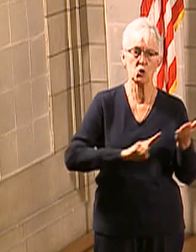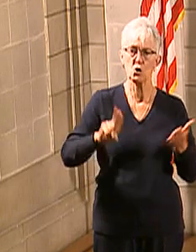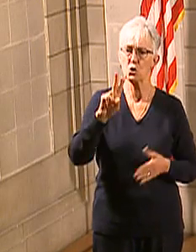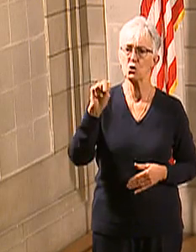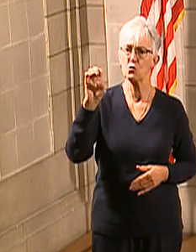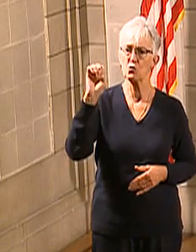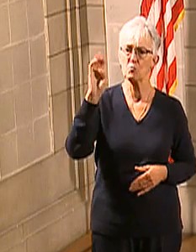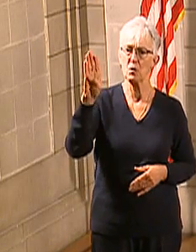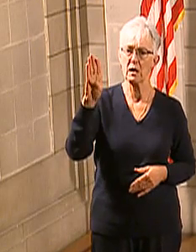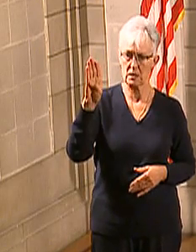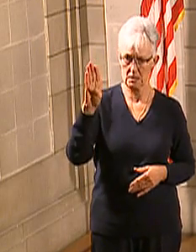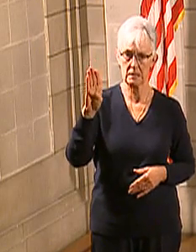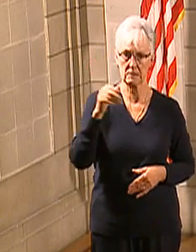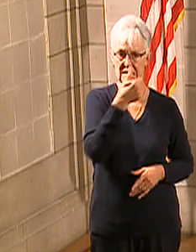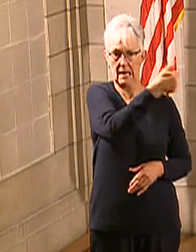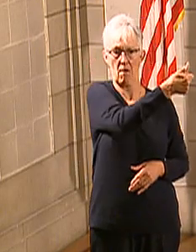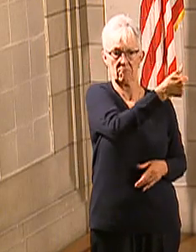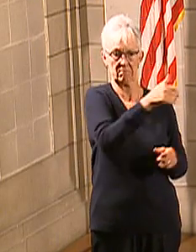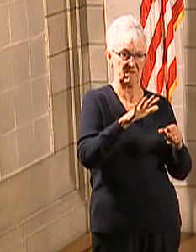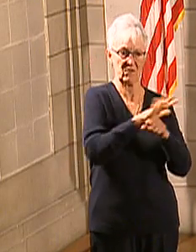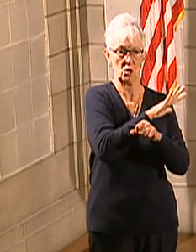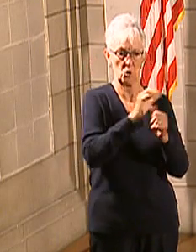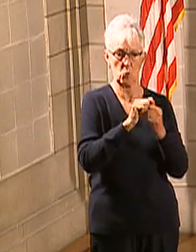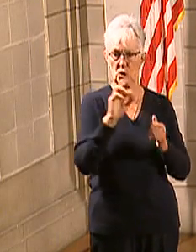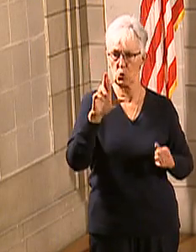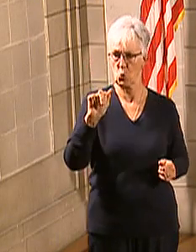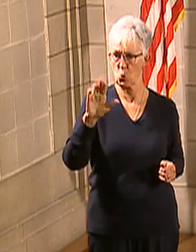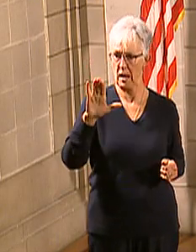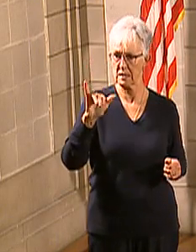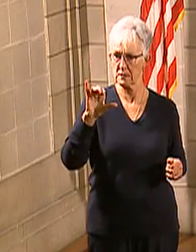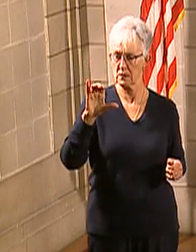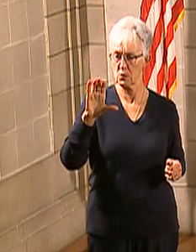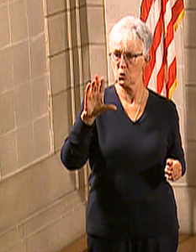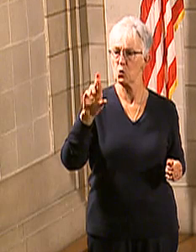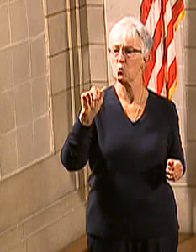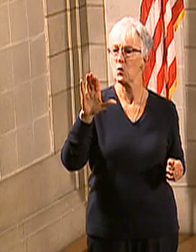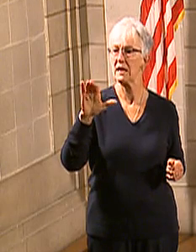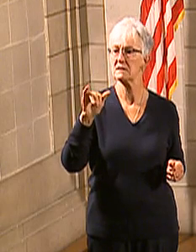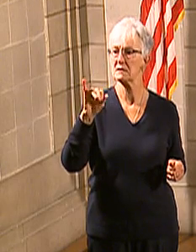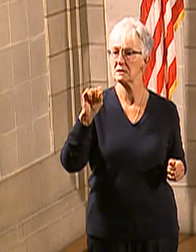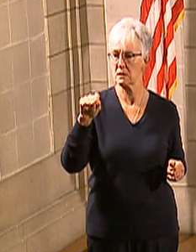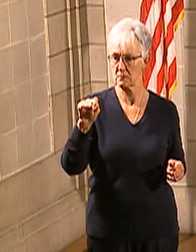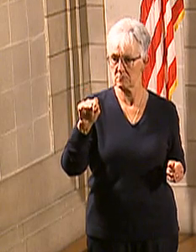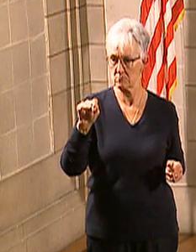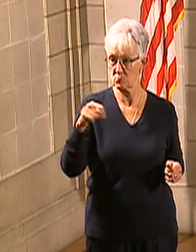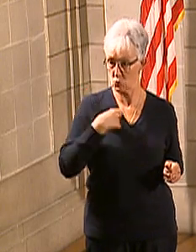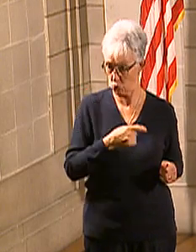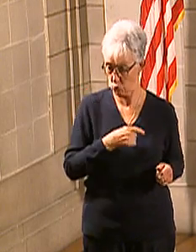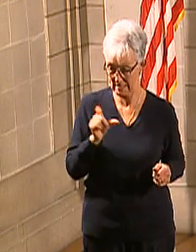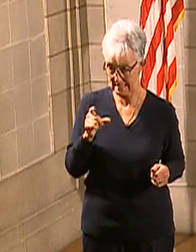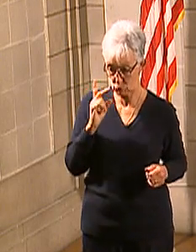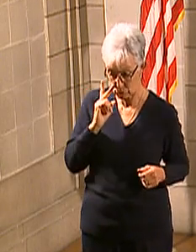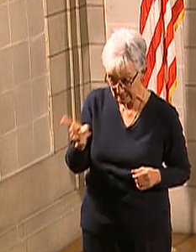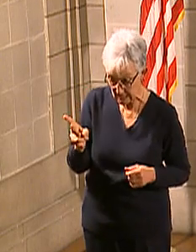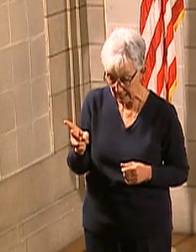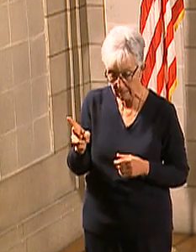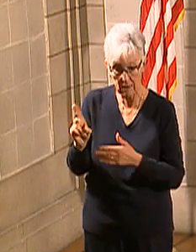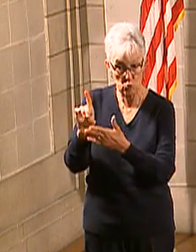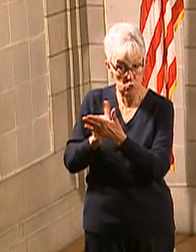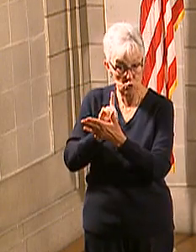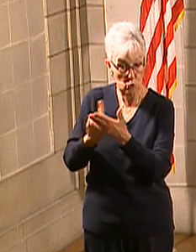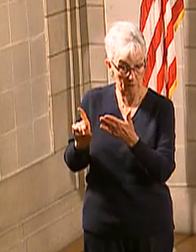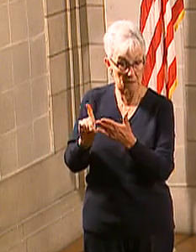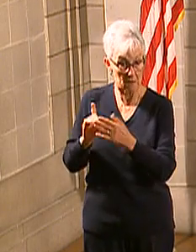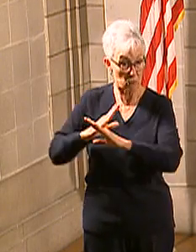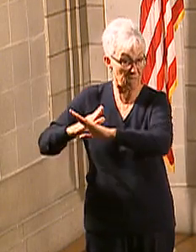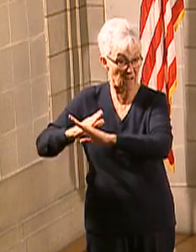is systematically racist. I don't believe it. Do we need to address racism where we see it? Absolutely. But for an institution